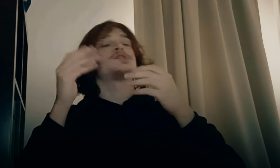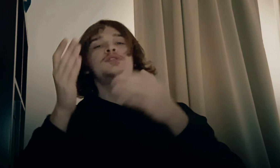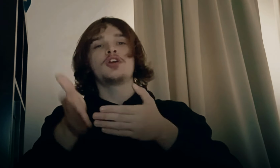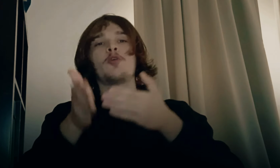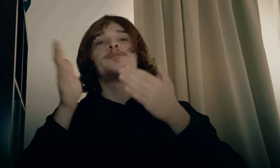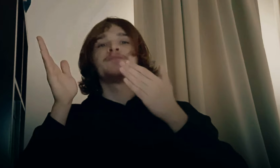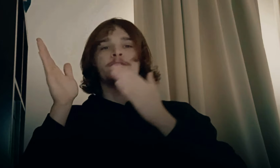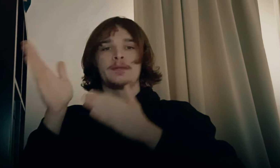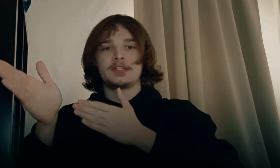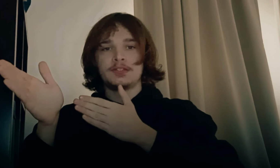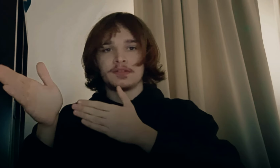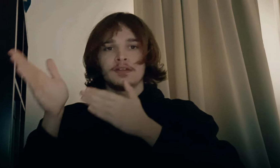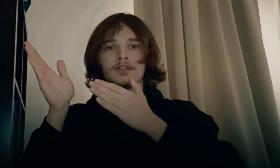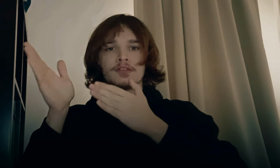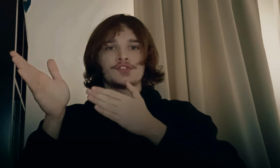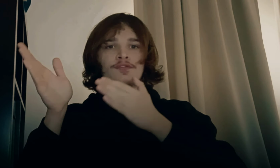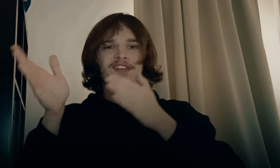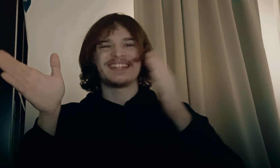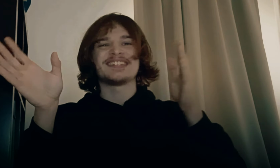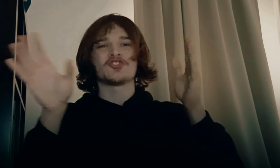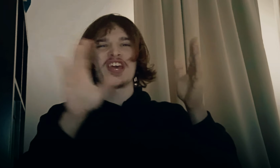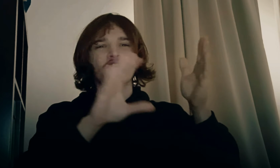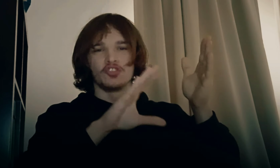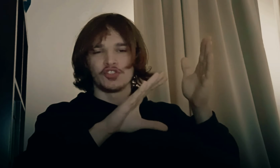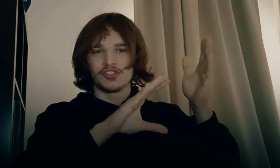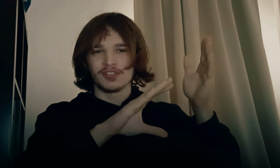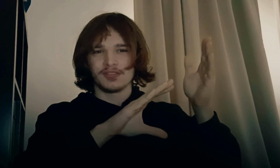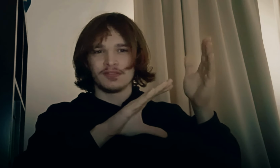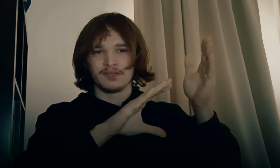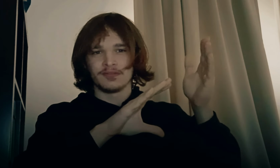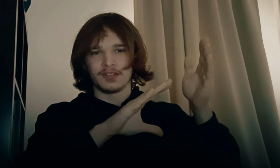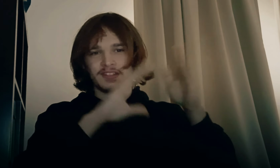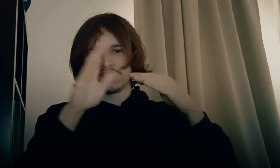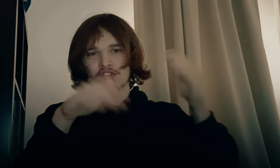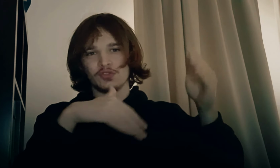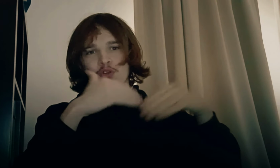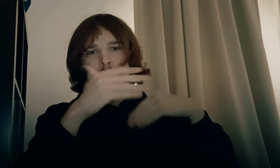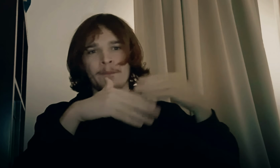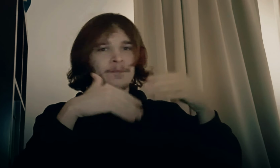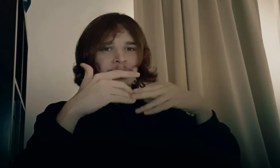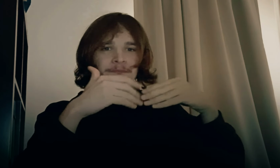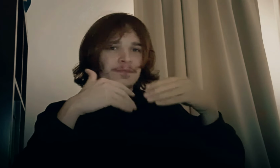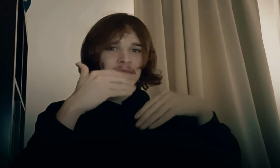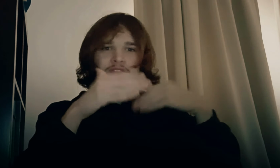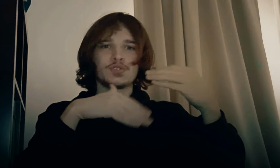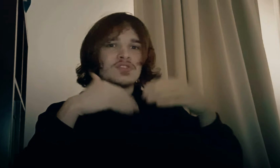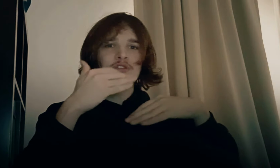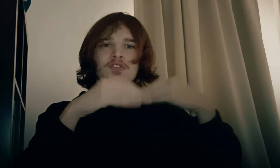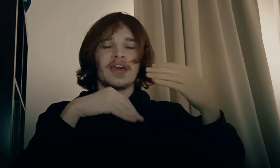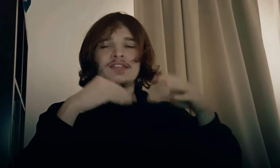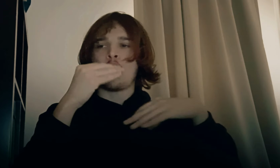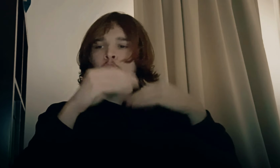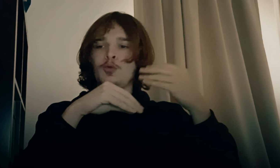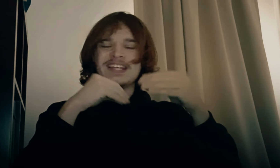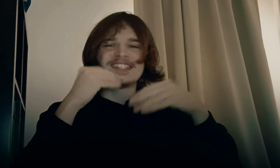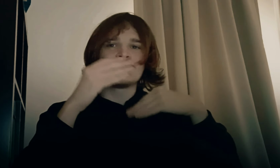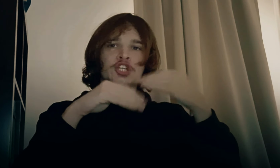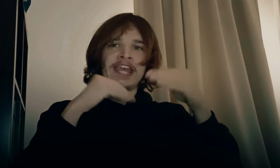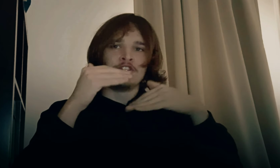we know, femininity is something that changes. That is, you know, it can always change.